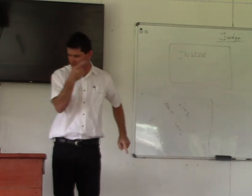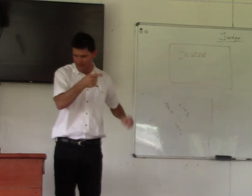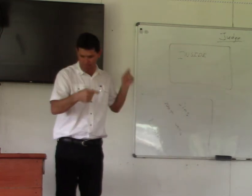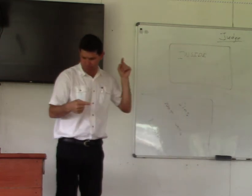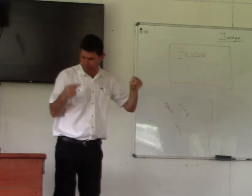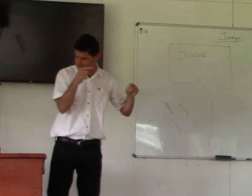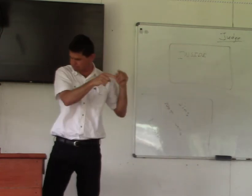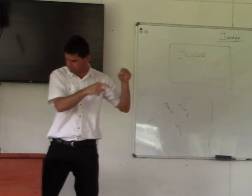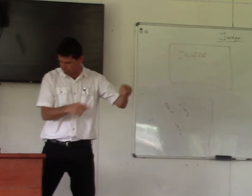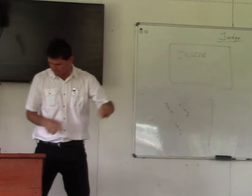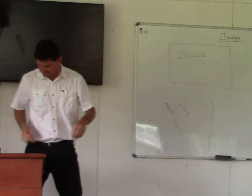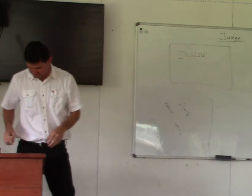it.